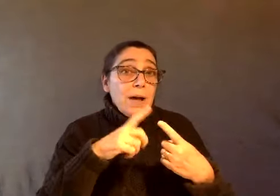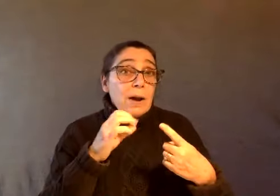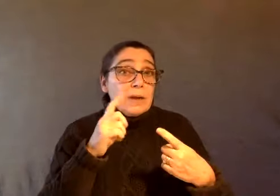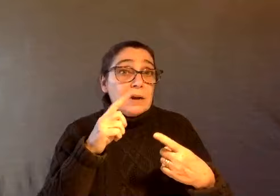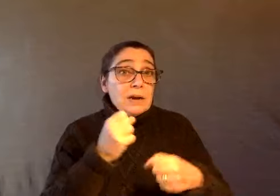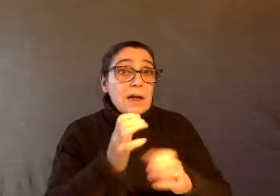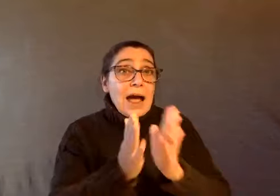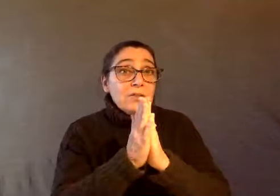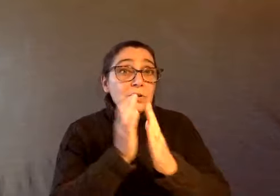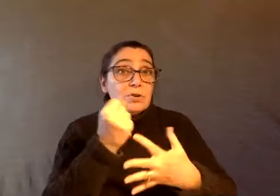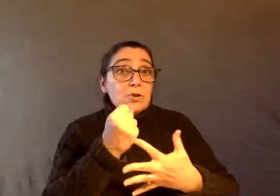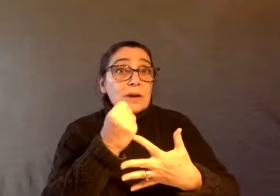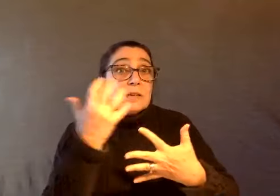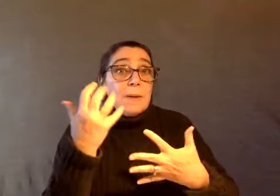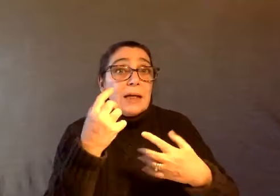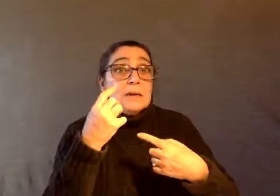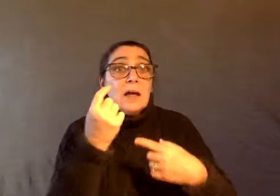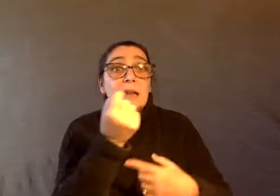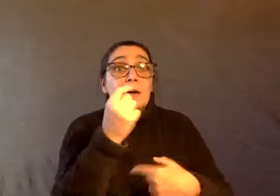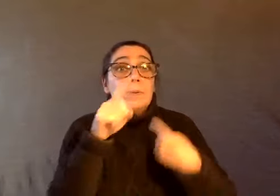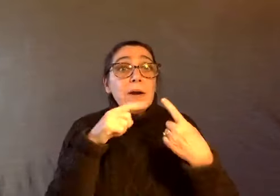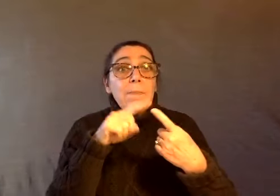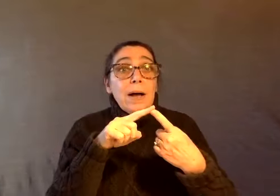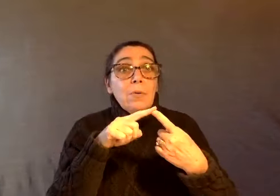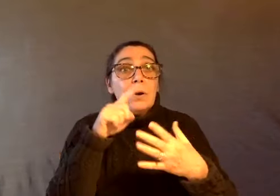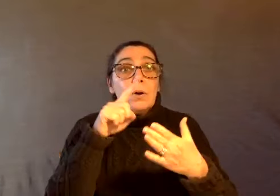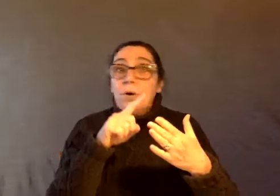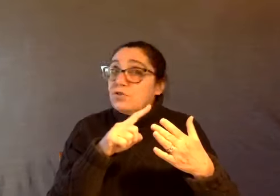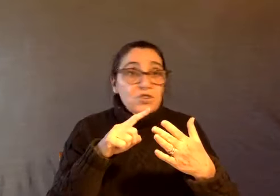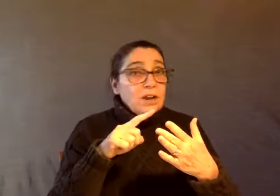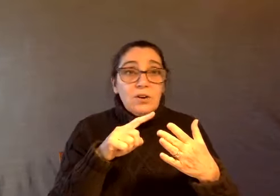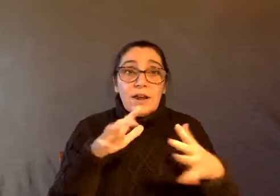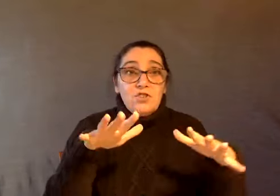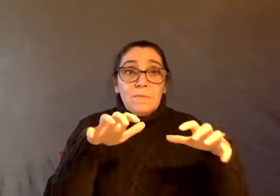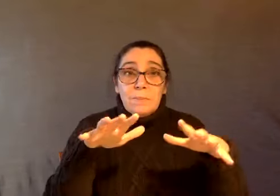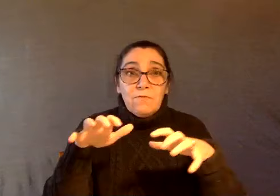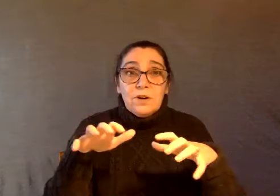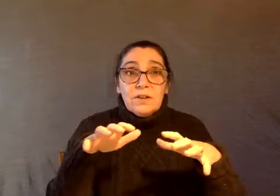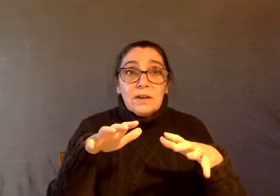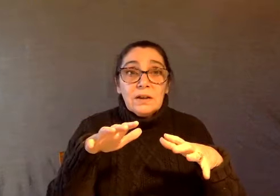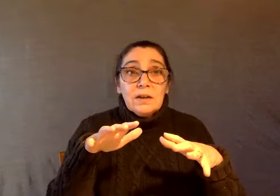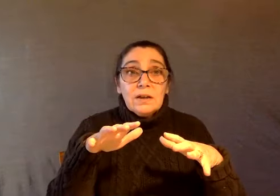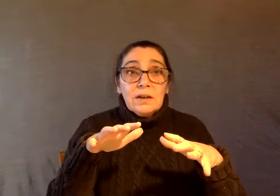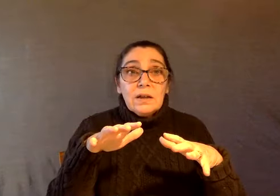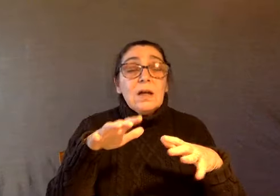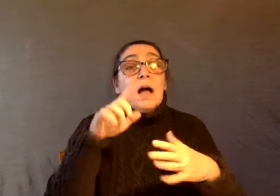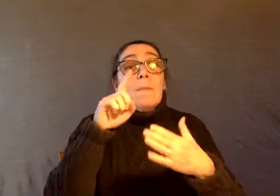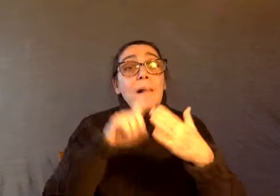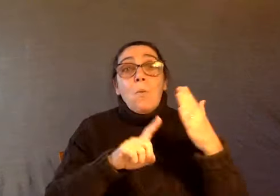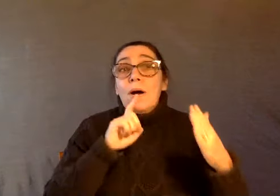I'm gonna ask her to expand a little bit about, oh, she's shaking her head. She might be freezing. About what